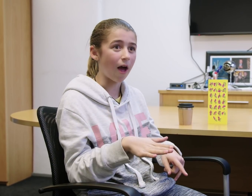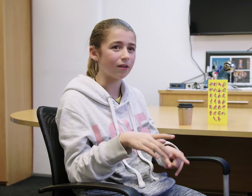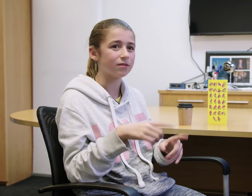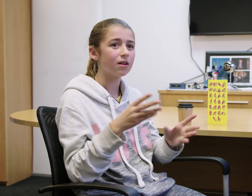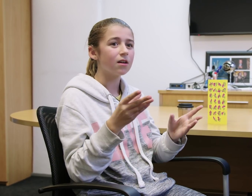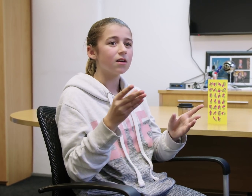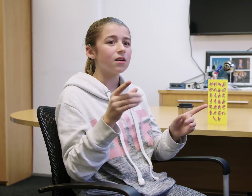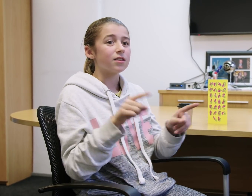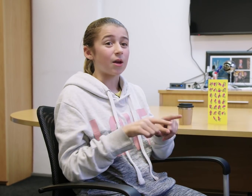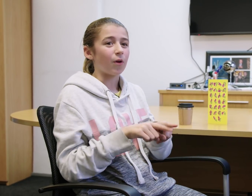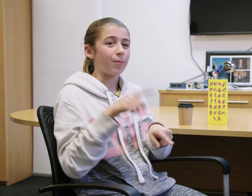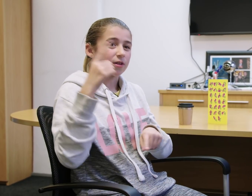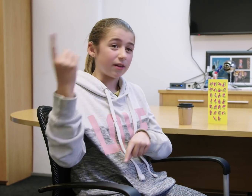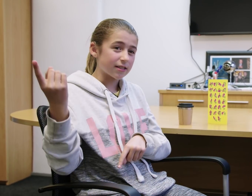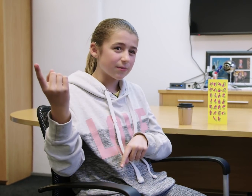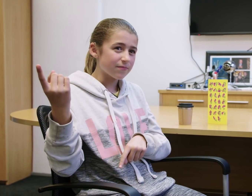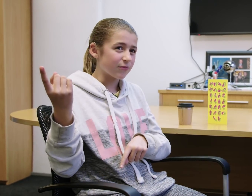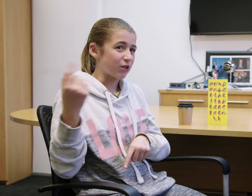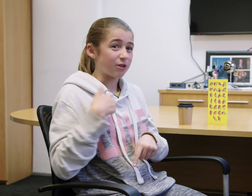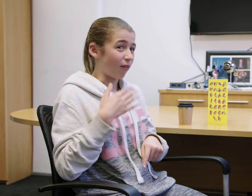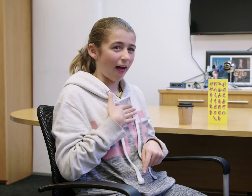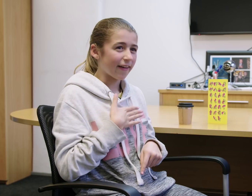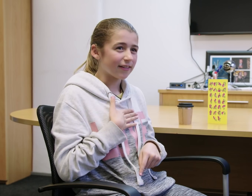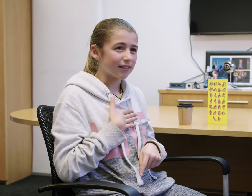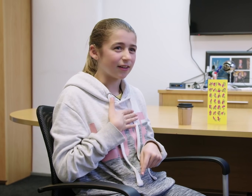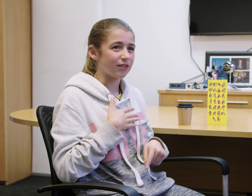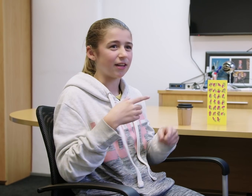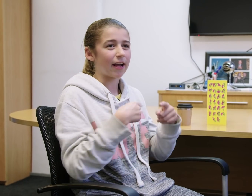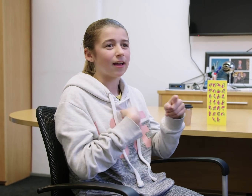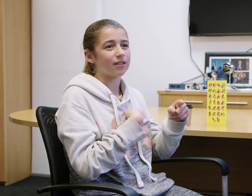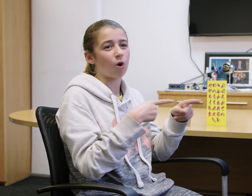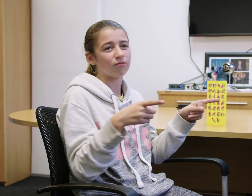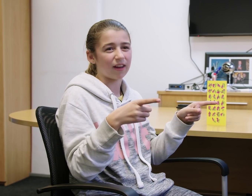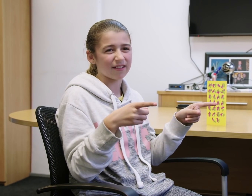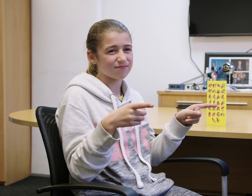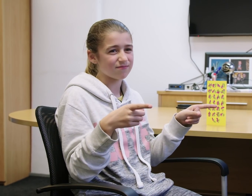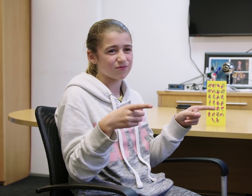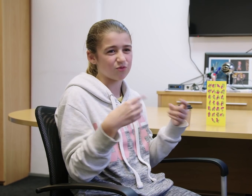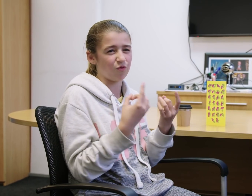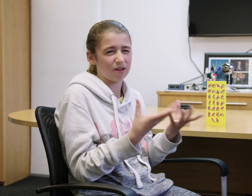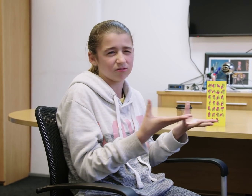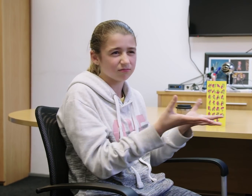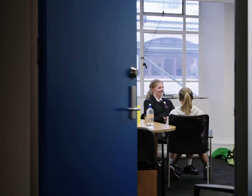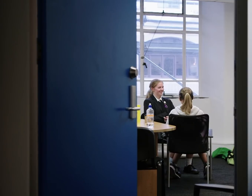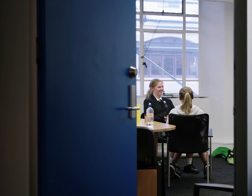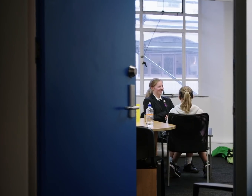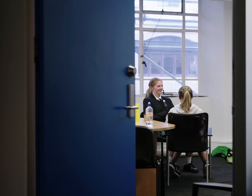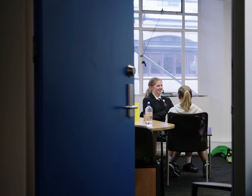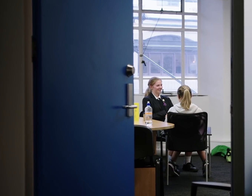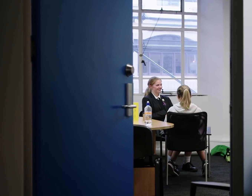and same with the person next to me, which I don't like, and because then it's not like just real, and it's just easier